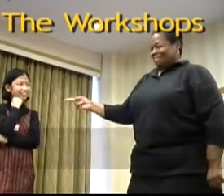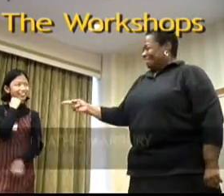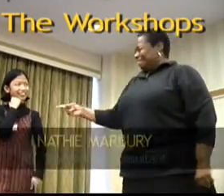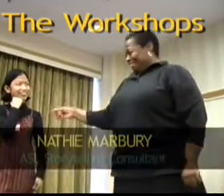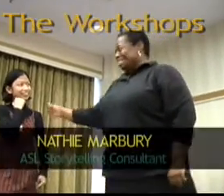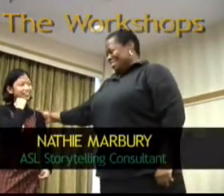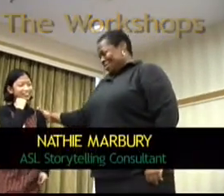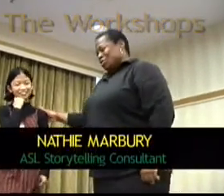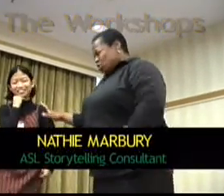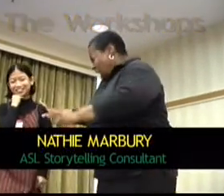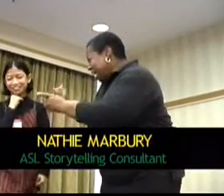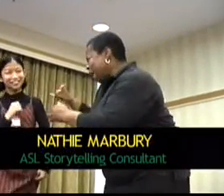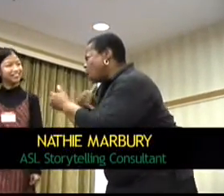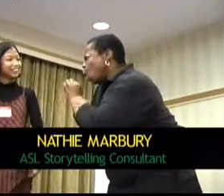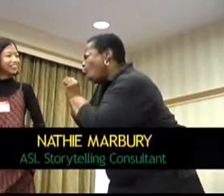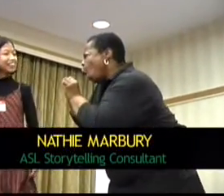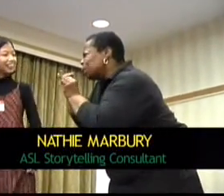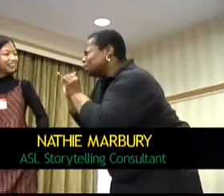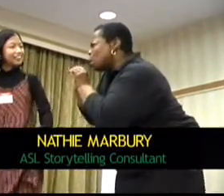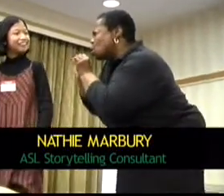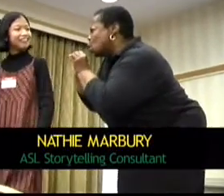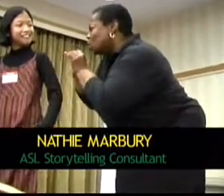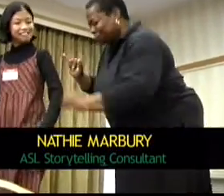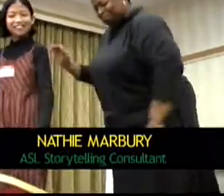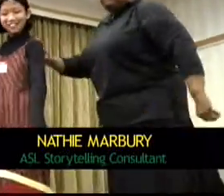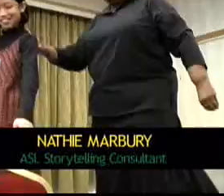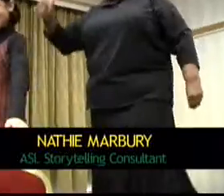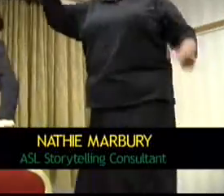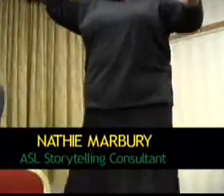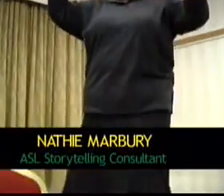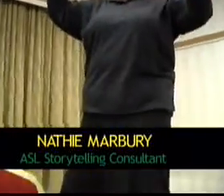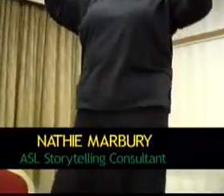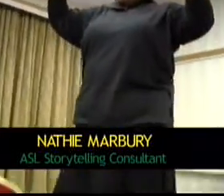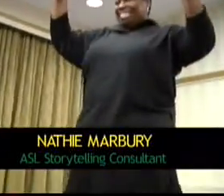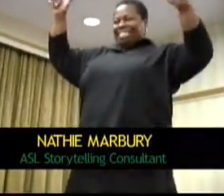You were good. You just need more of the same. All right.